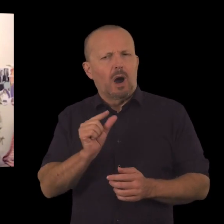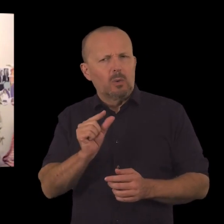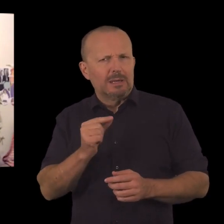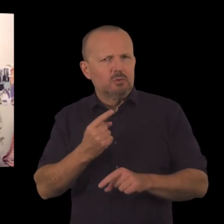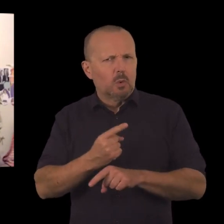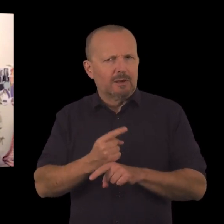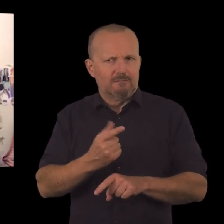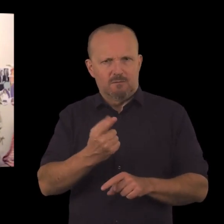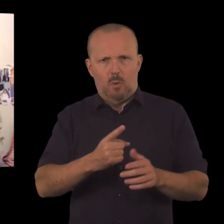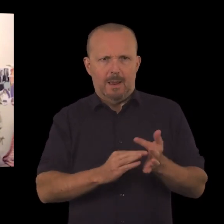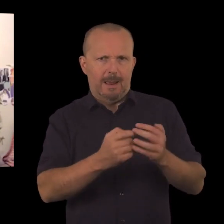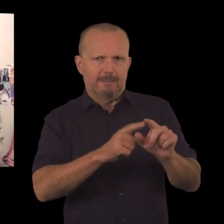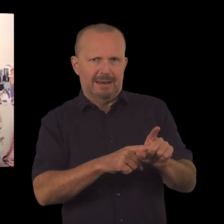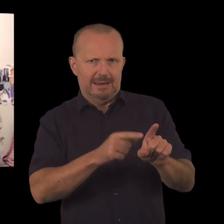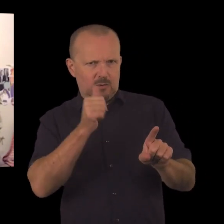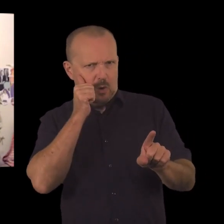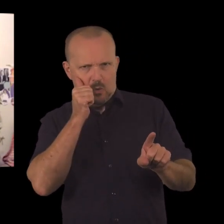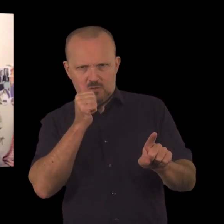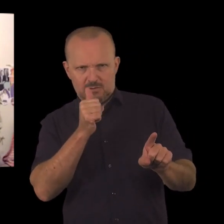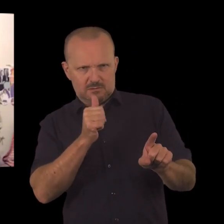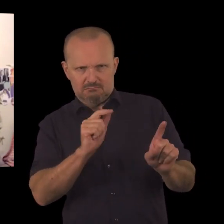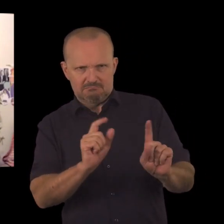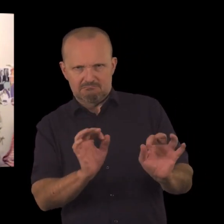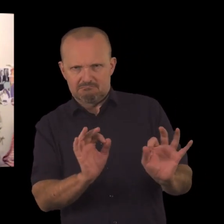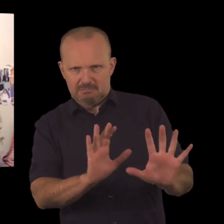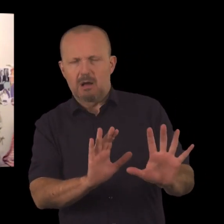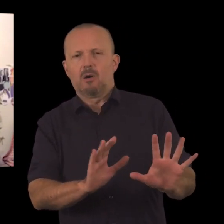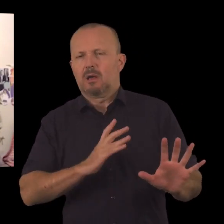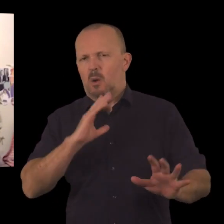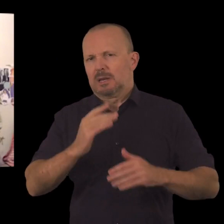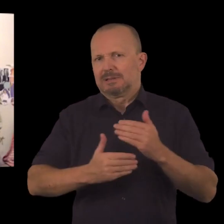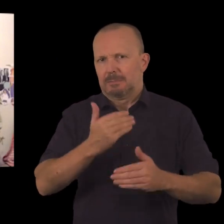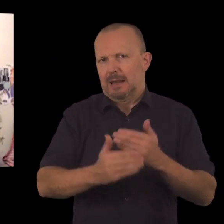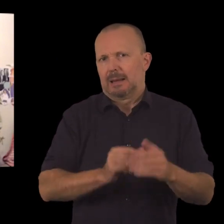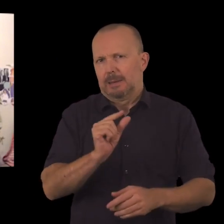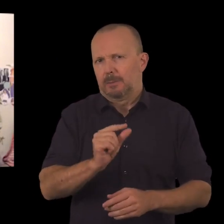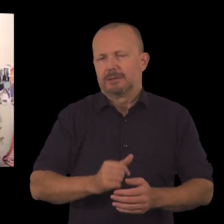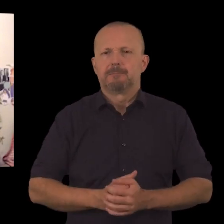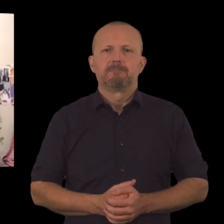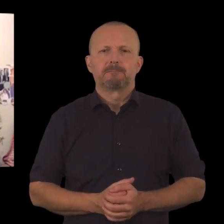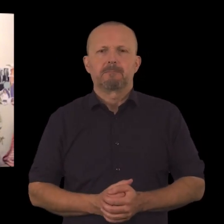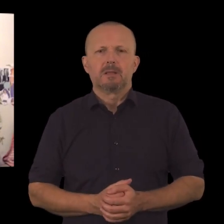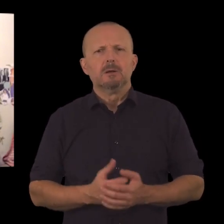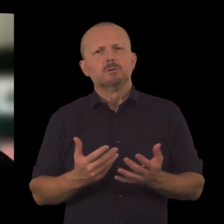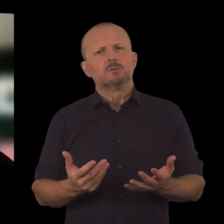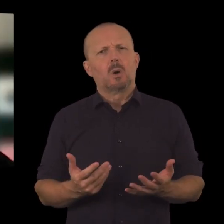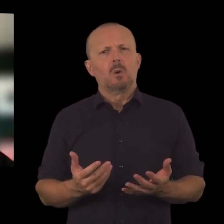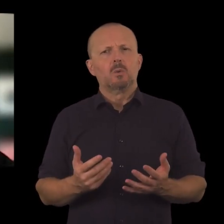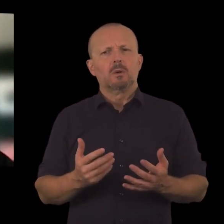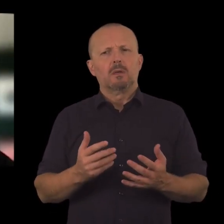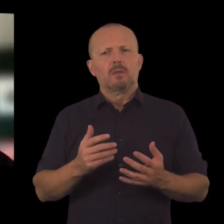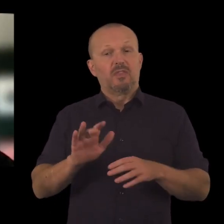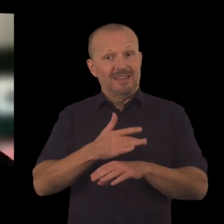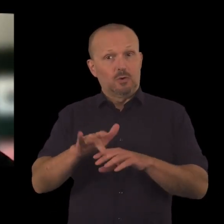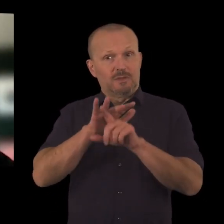sociodrama and playback theatre. Oh, yeah. So it's sort of in that field, but just sort of over that way. Yeah.